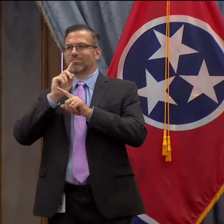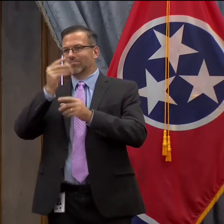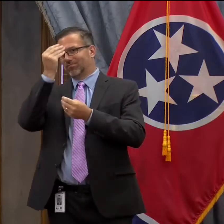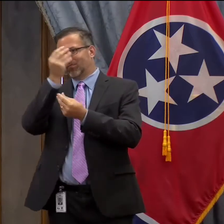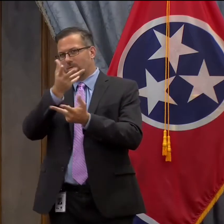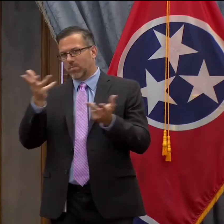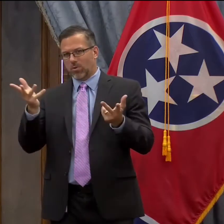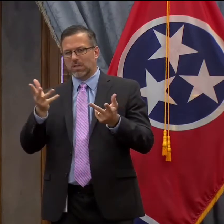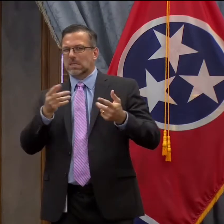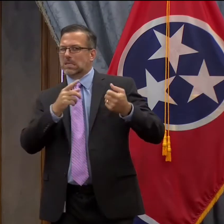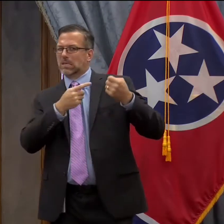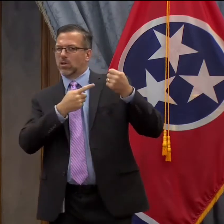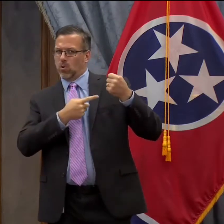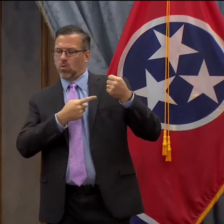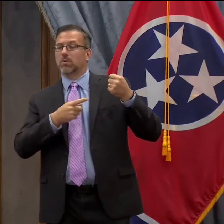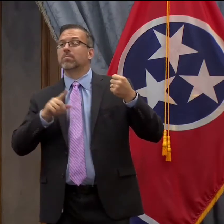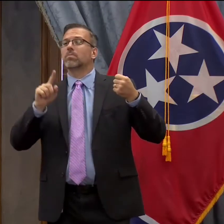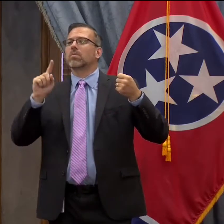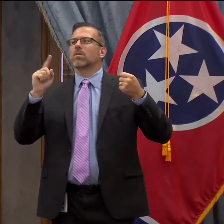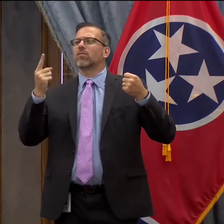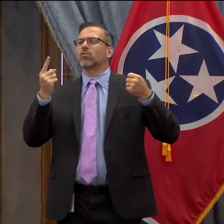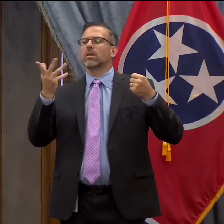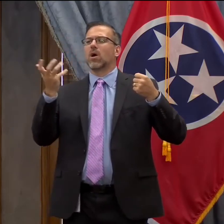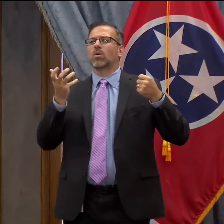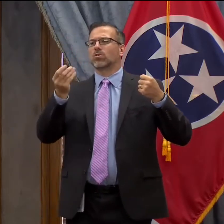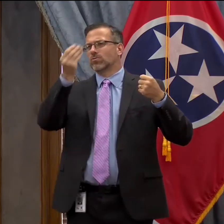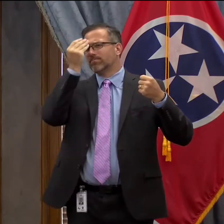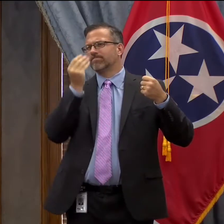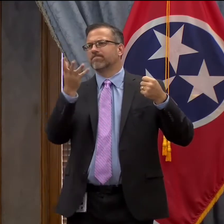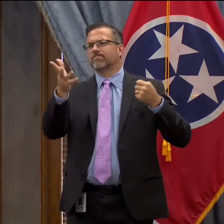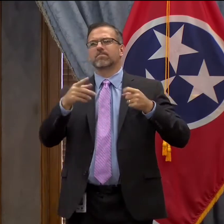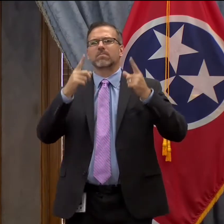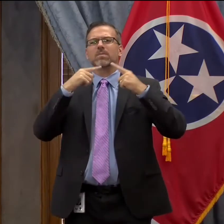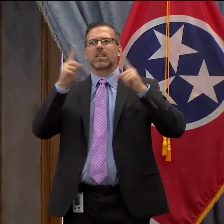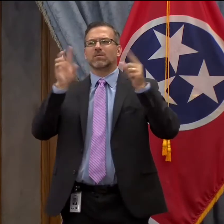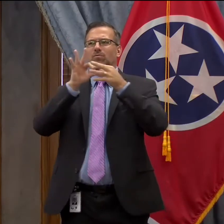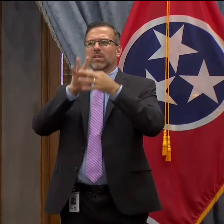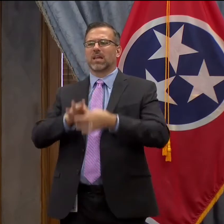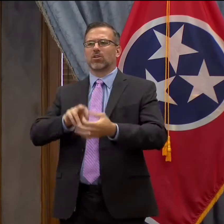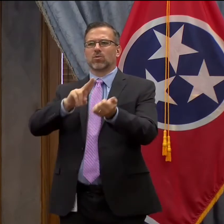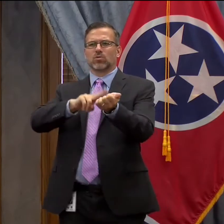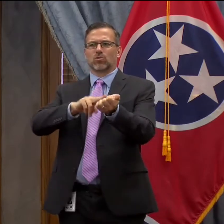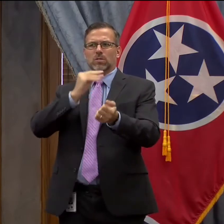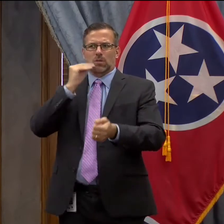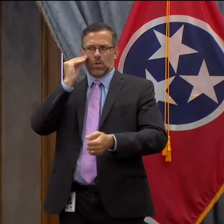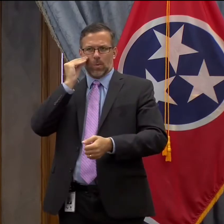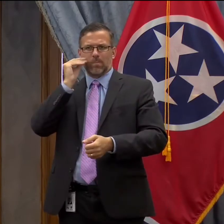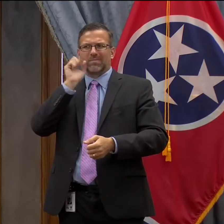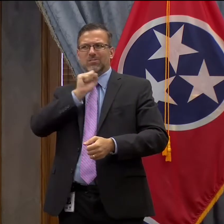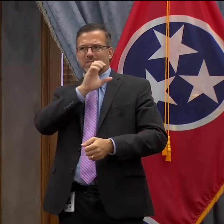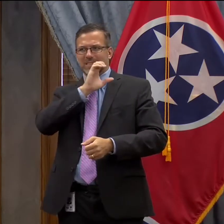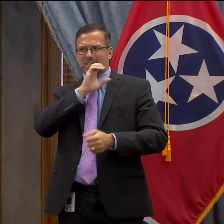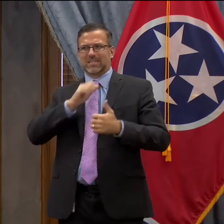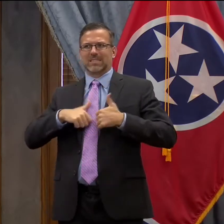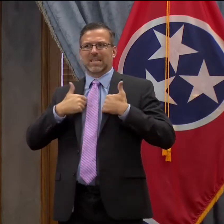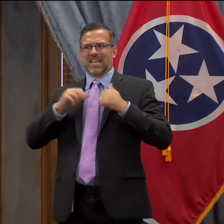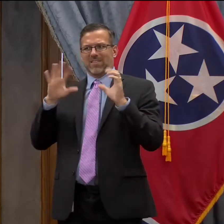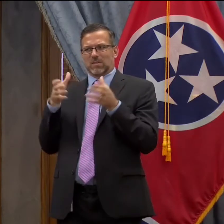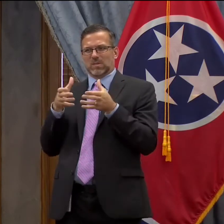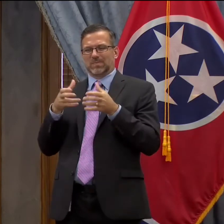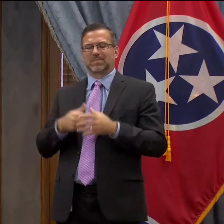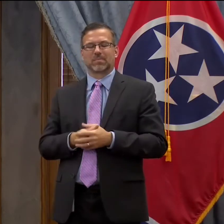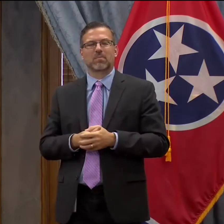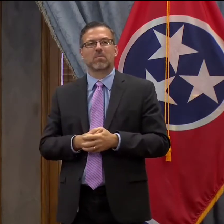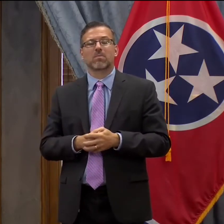from other folks, I want to talk just a little bit about an announcement regarding our nursing homes. We have learned through this